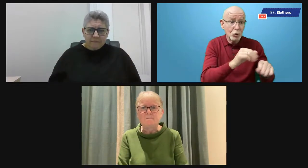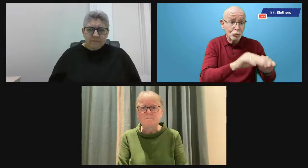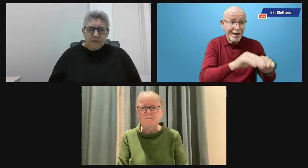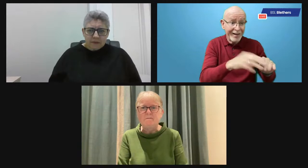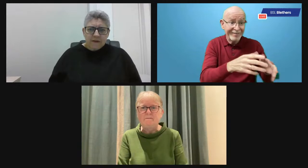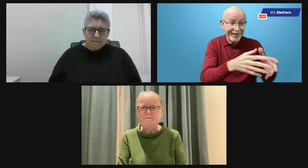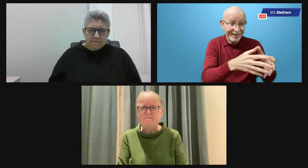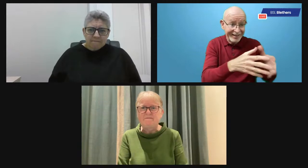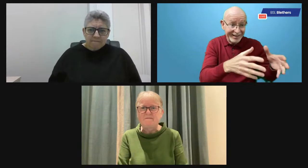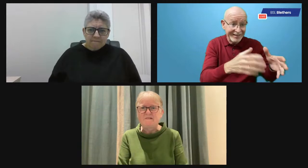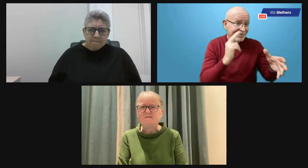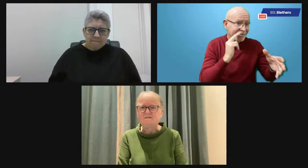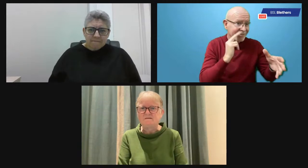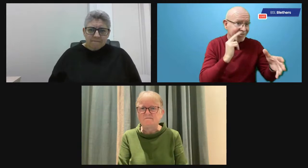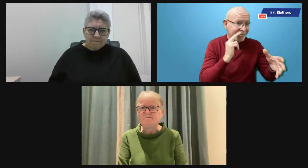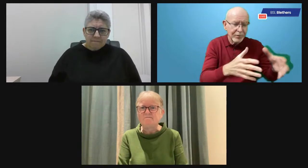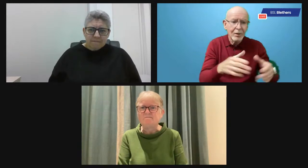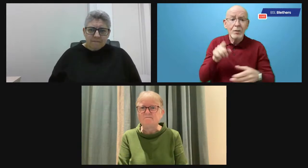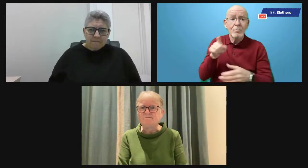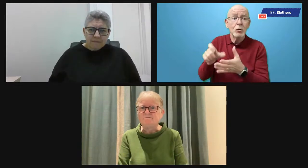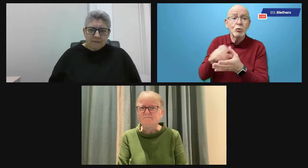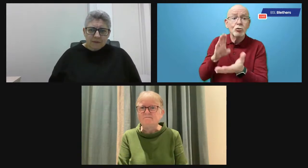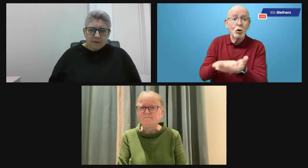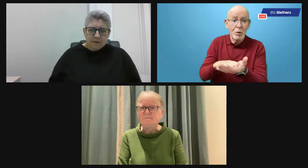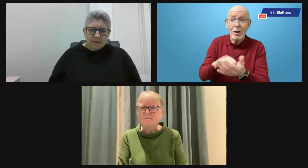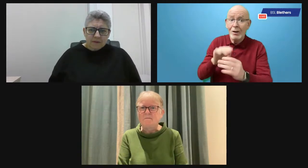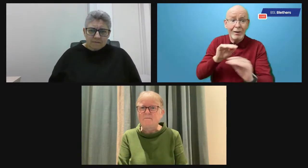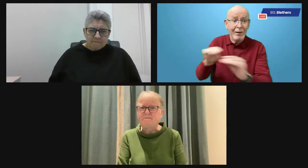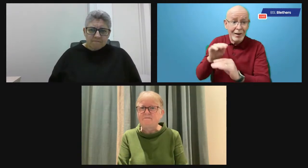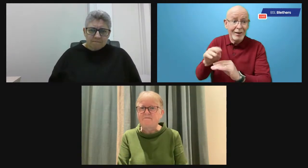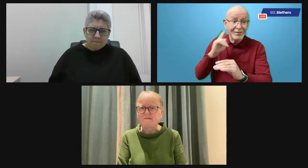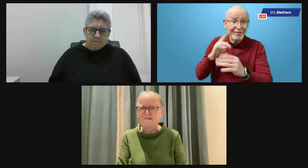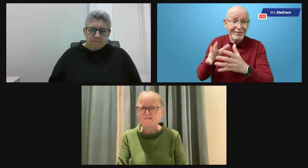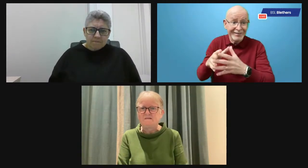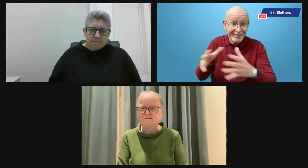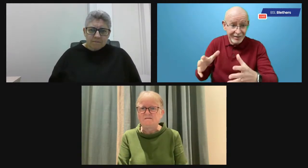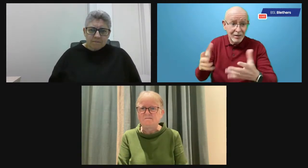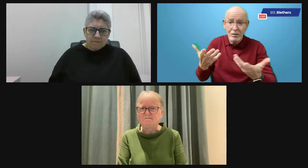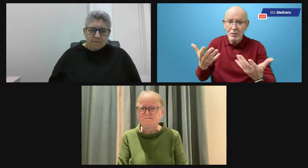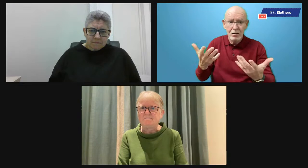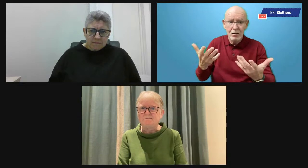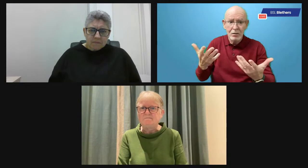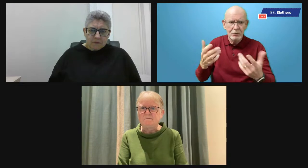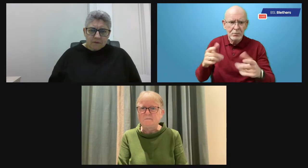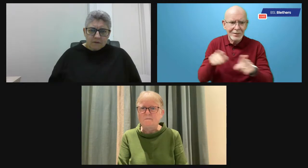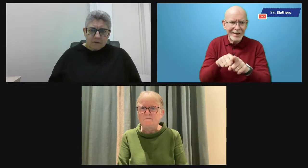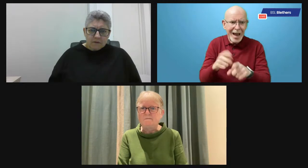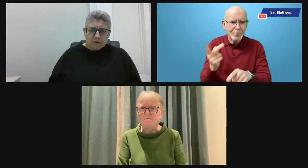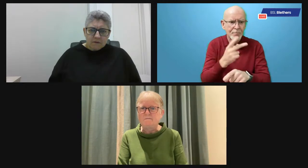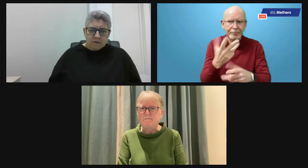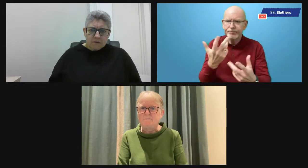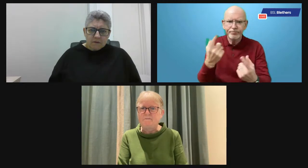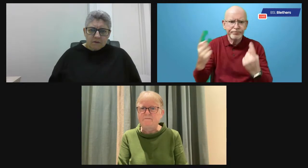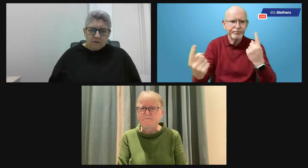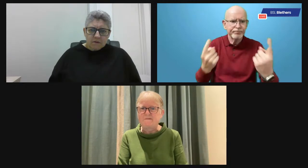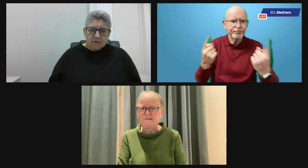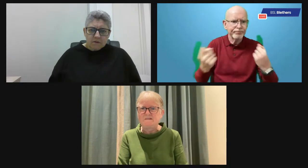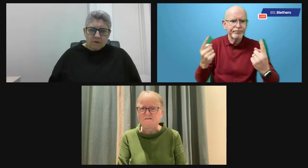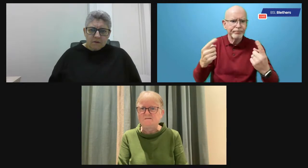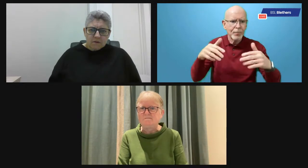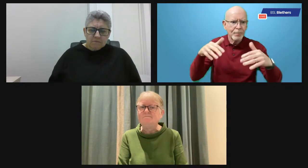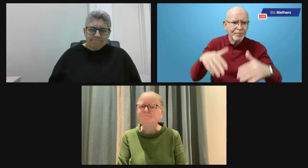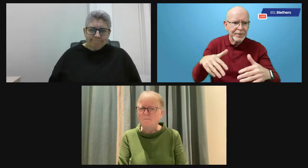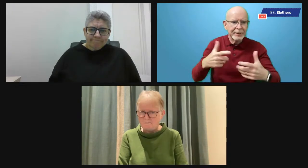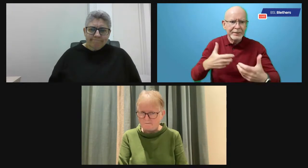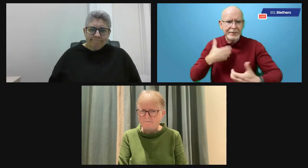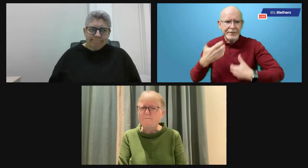And the same as that, we had tutors and teachers, quite a good pool of them. But